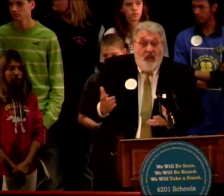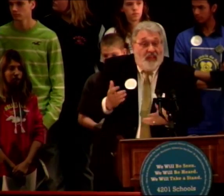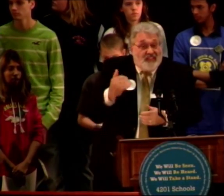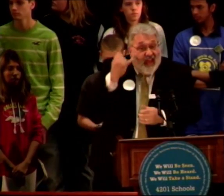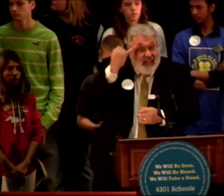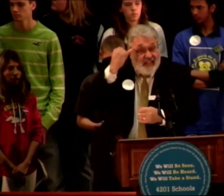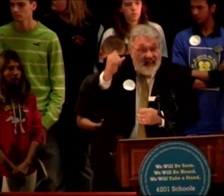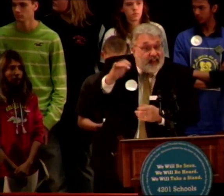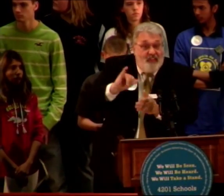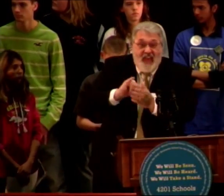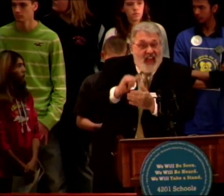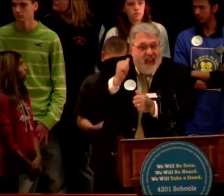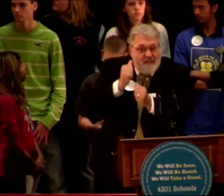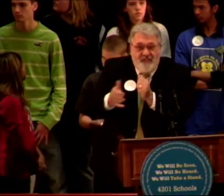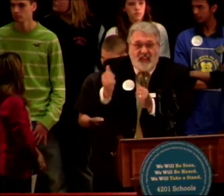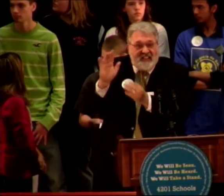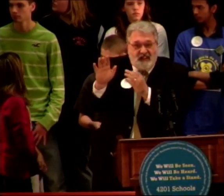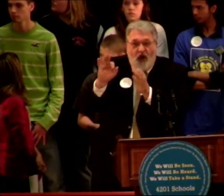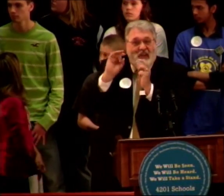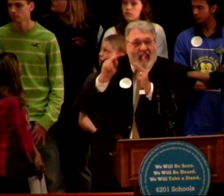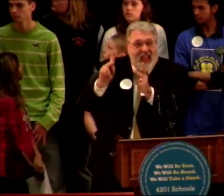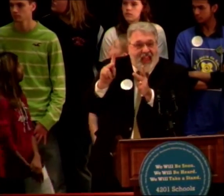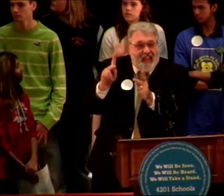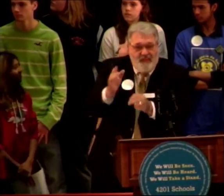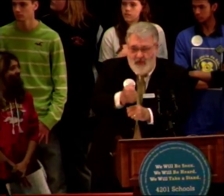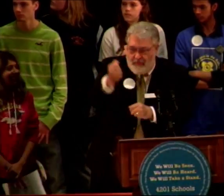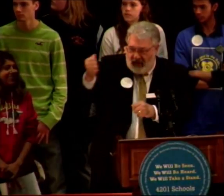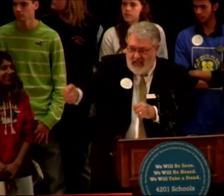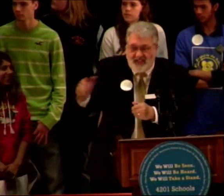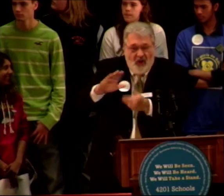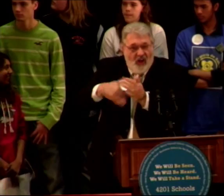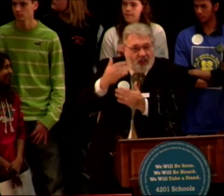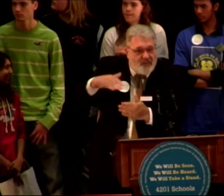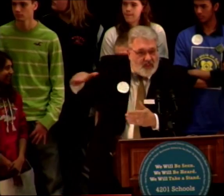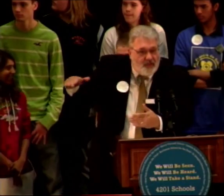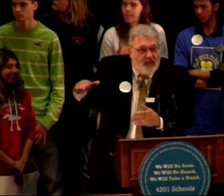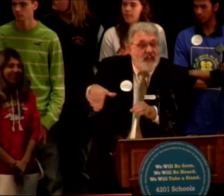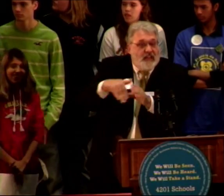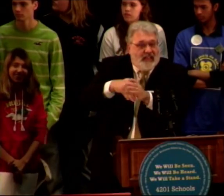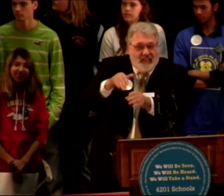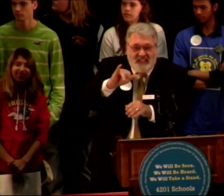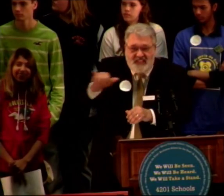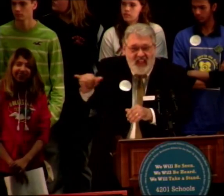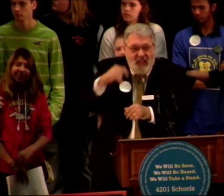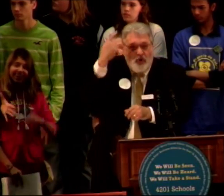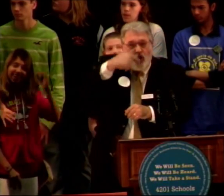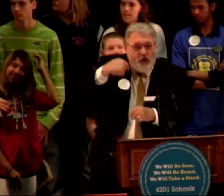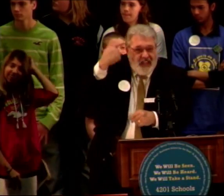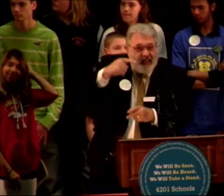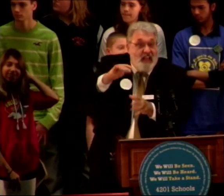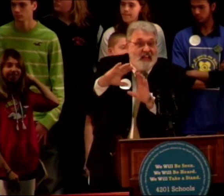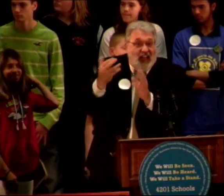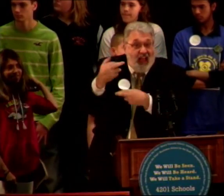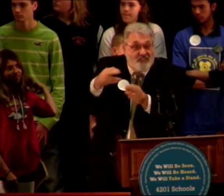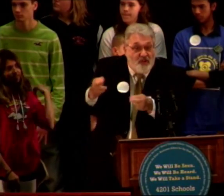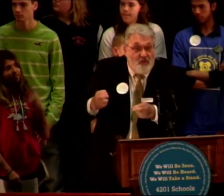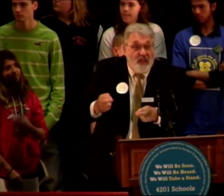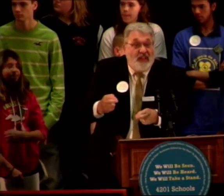This idea that everything is okay if we place all children in the same looking classroom